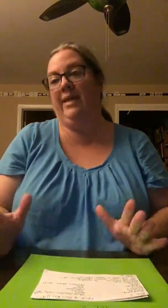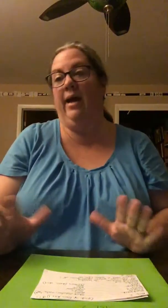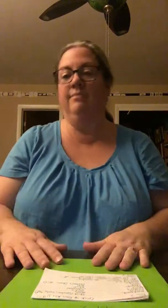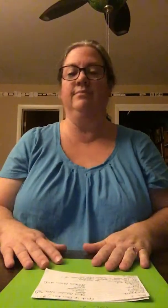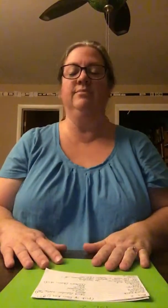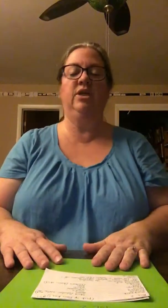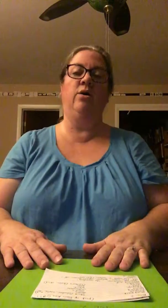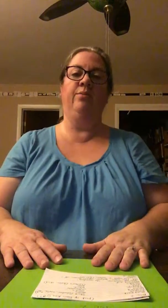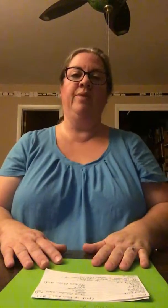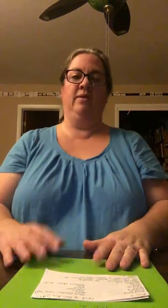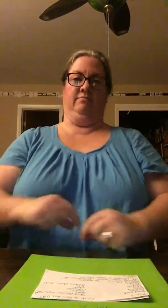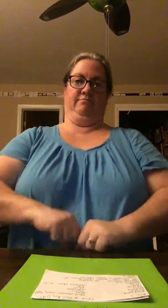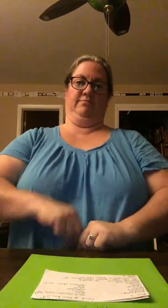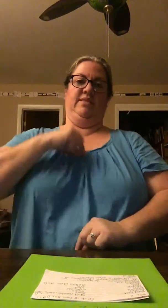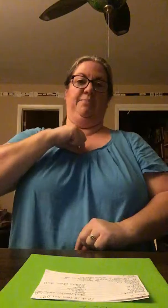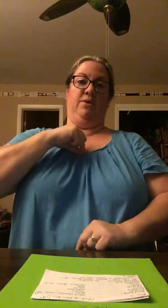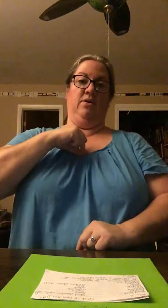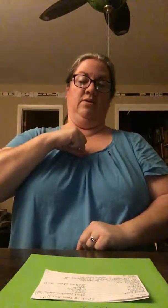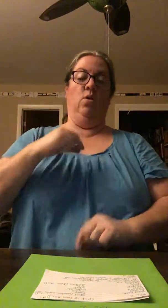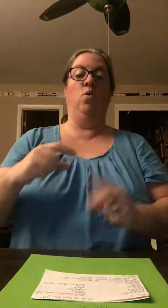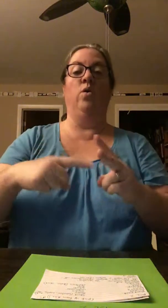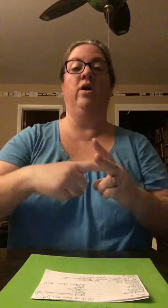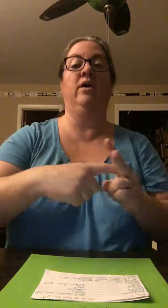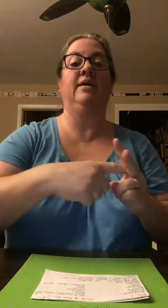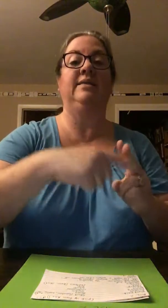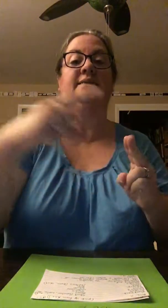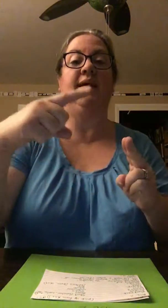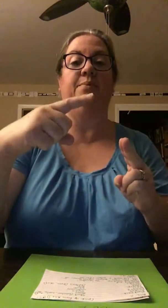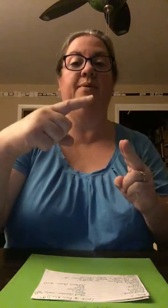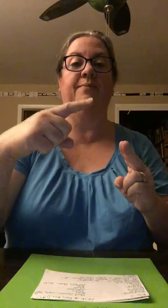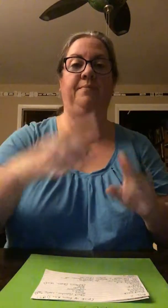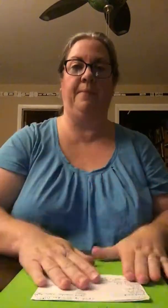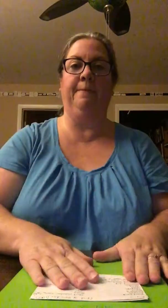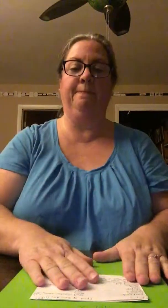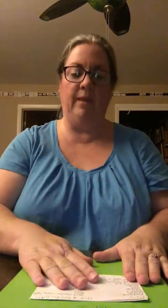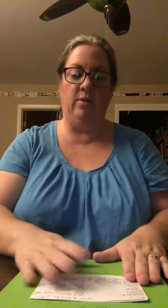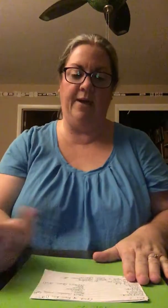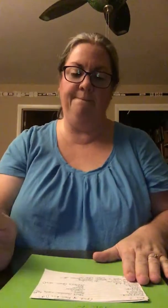yeah. So, zipper or zip. Okay?